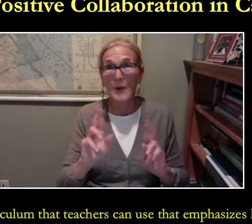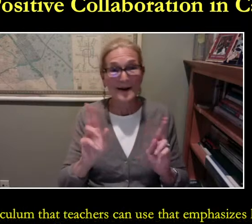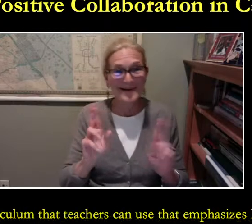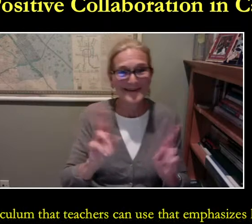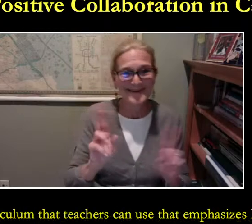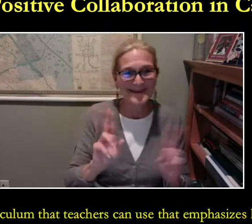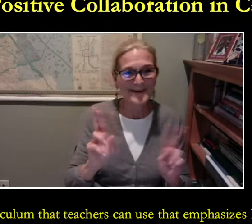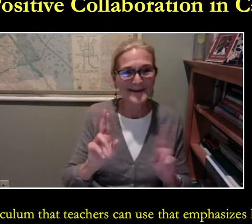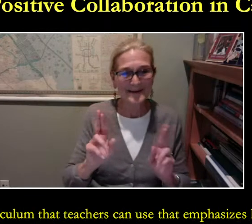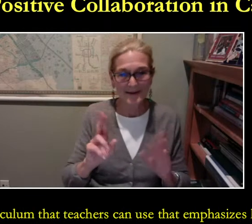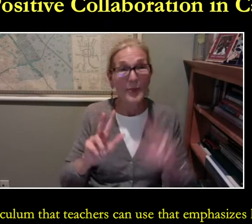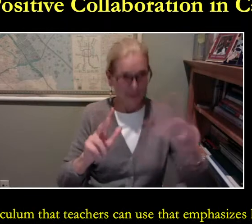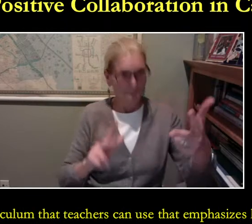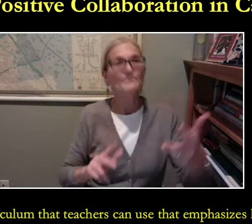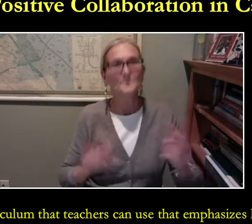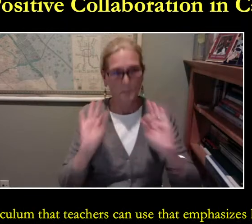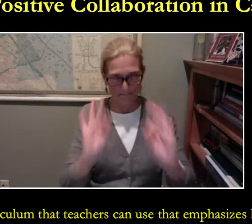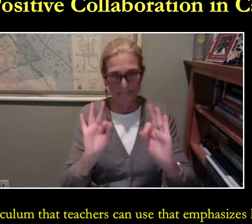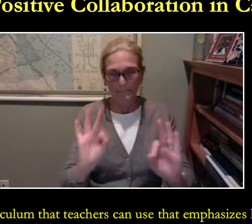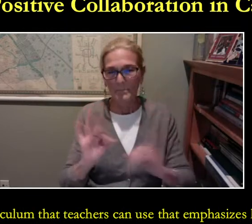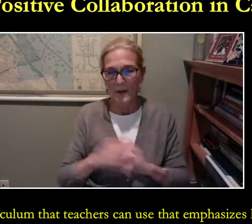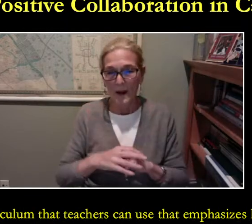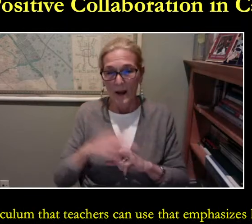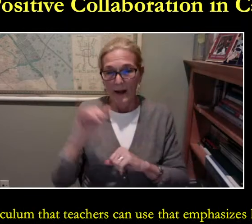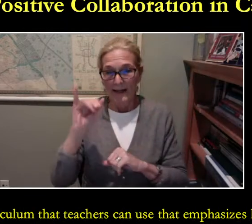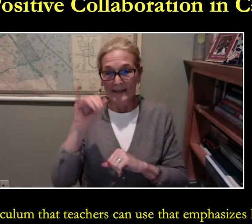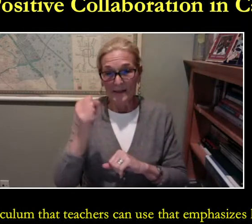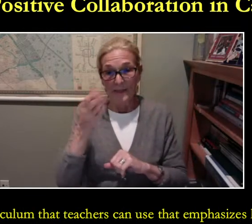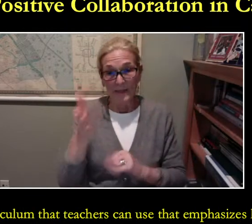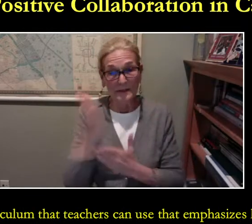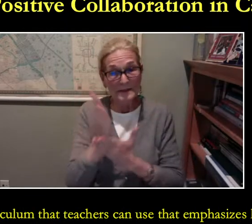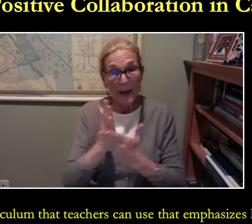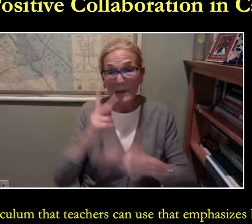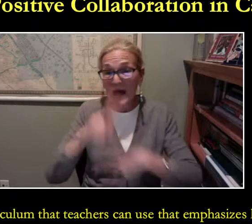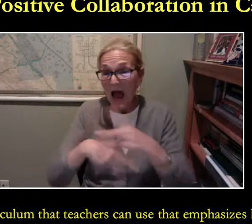Okay, we ready for the next question? Okay, there it is.